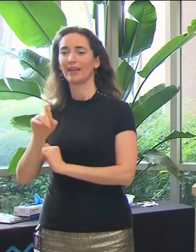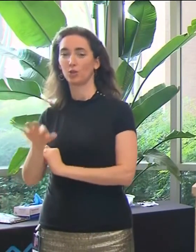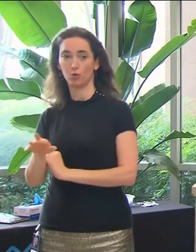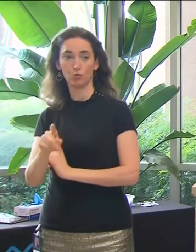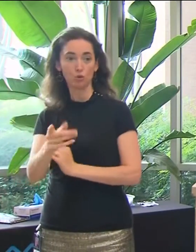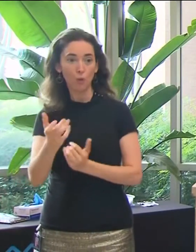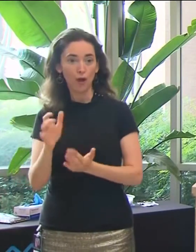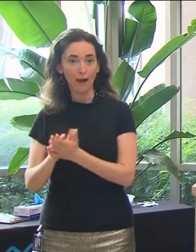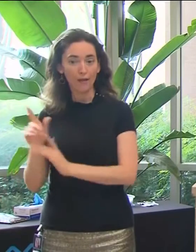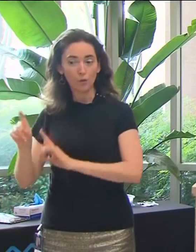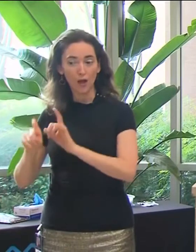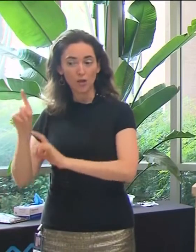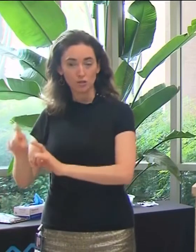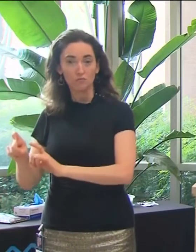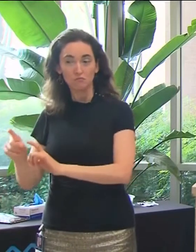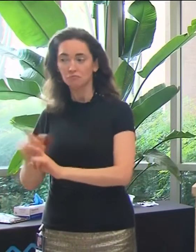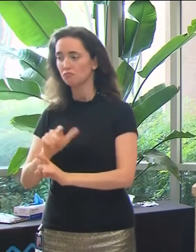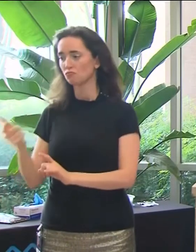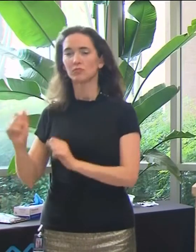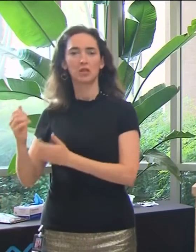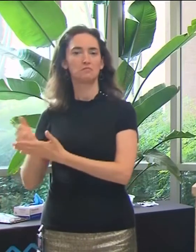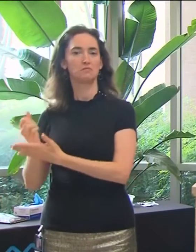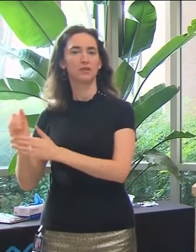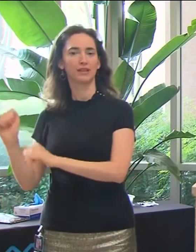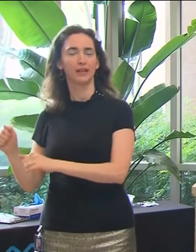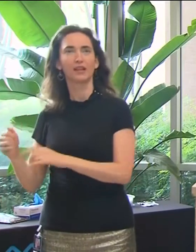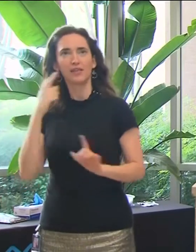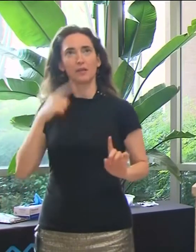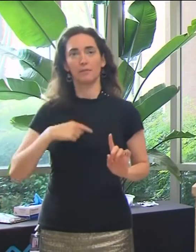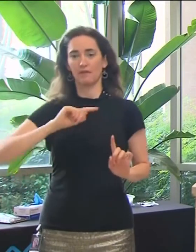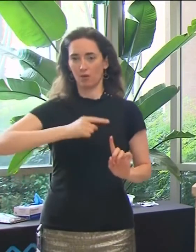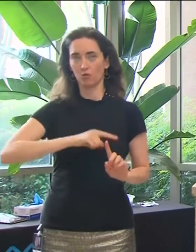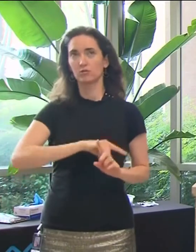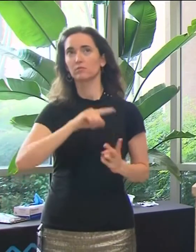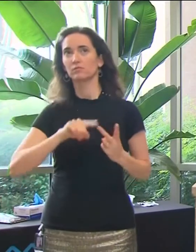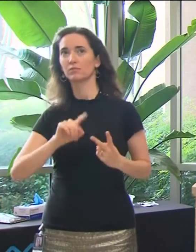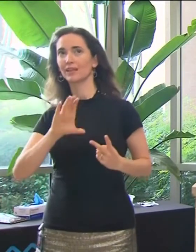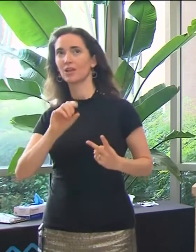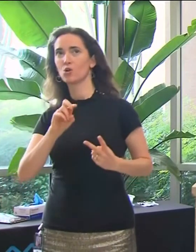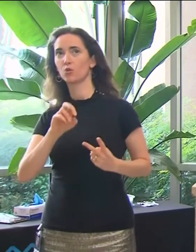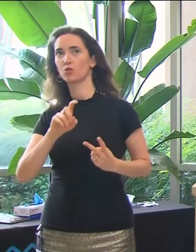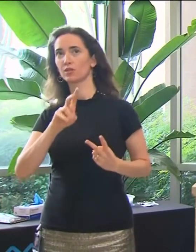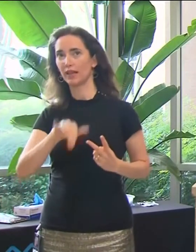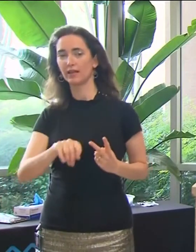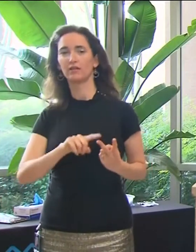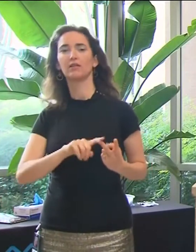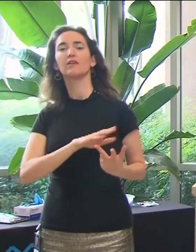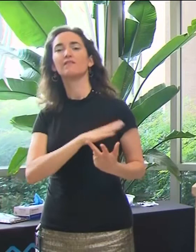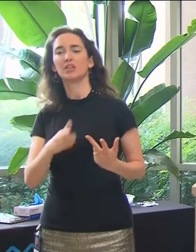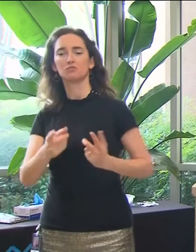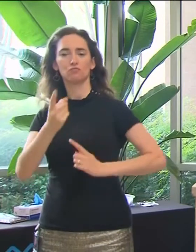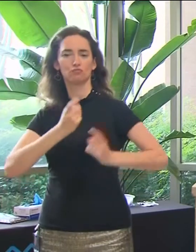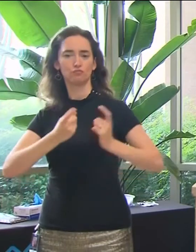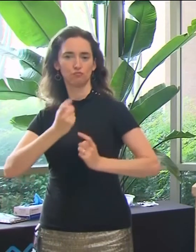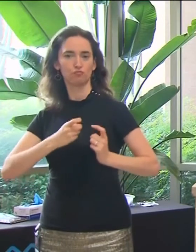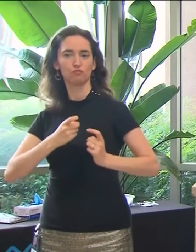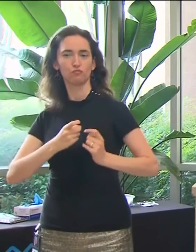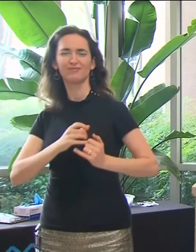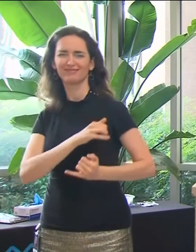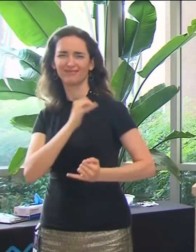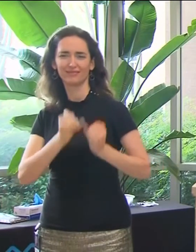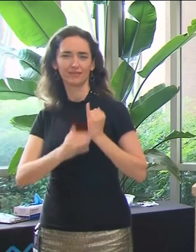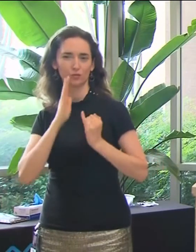questions. Once I'm finished speaking, I think Courtney's going to speak to you all for a little bit, and then we will take questions at the end of